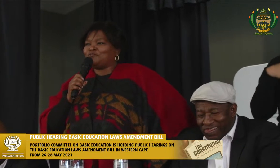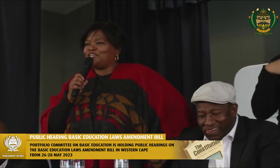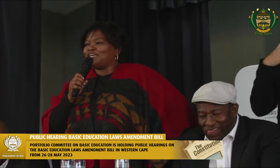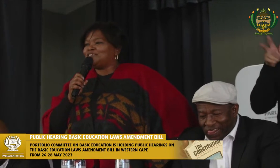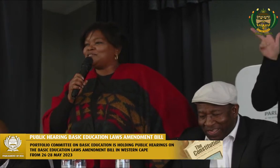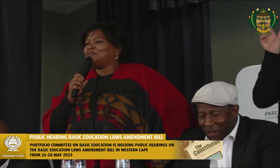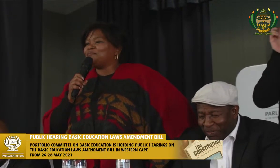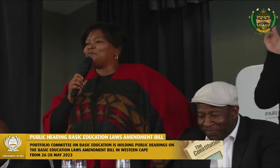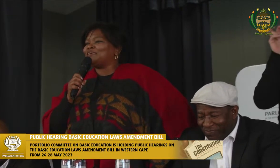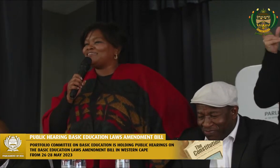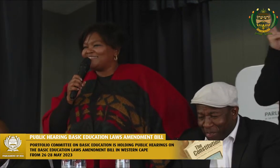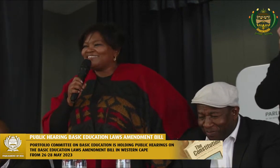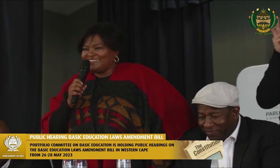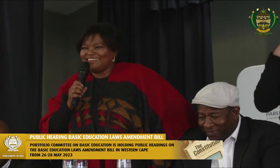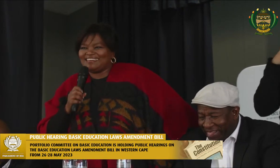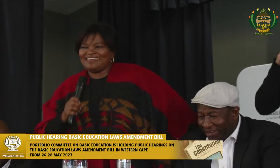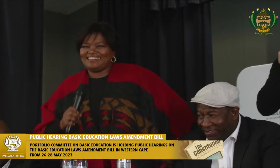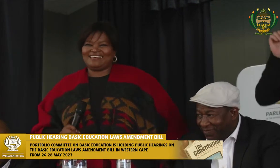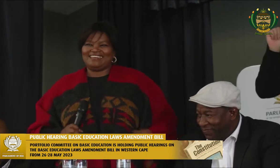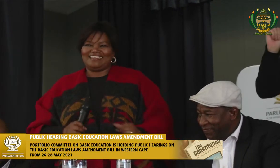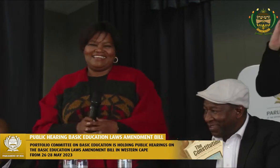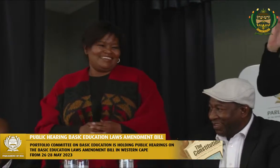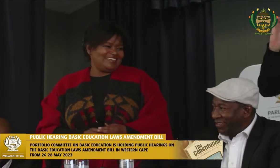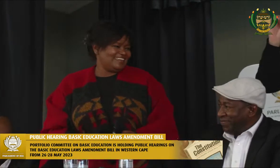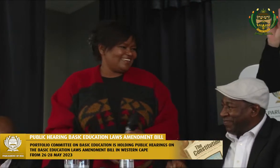is of course van die ICDP.